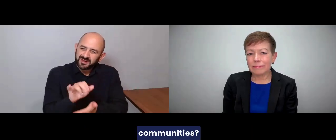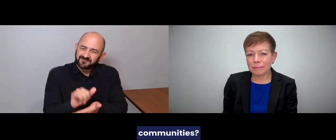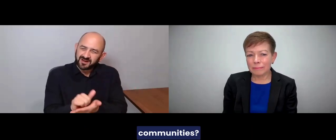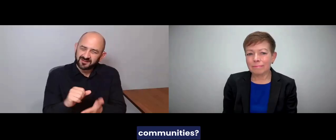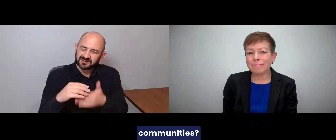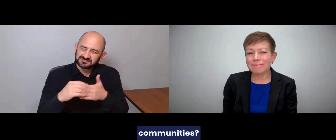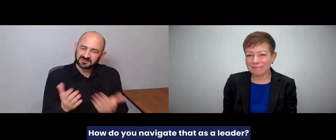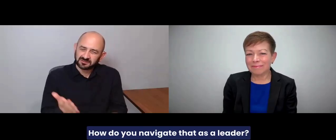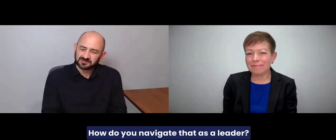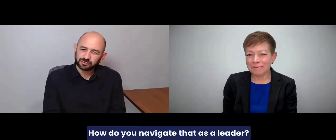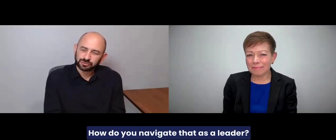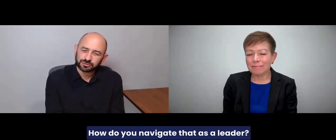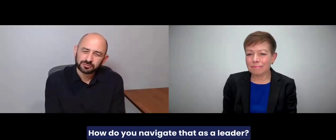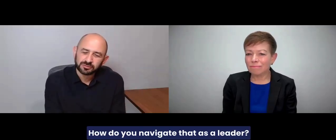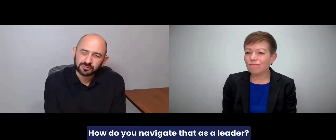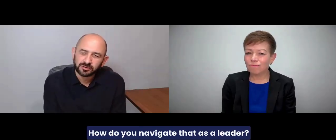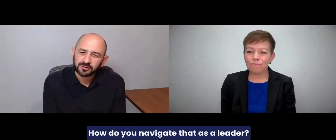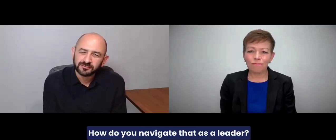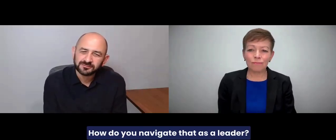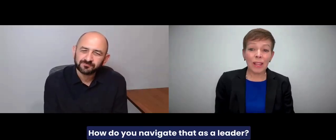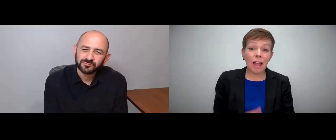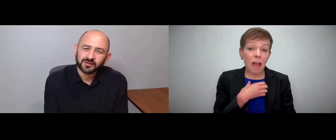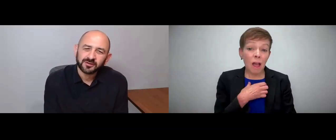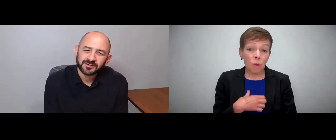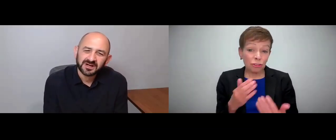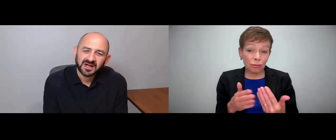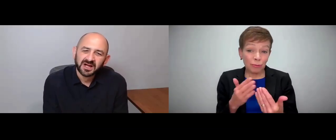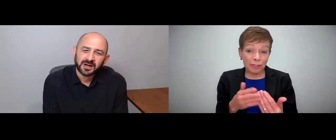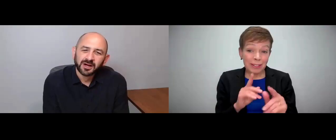interpreting communities? How do you navigate that as a leader?